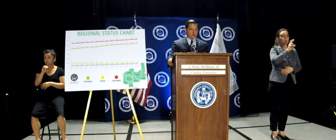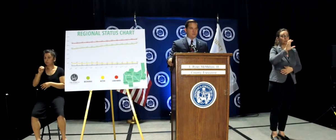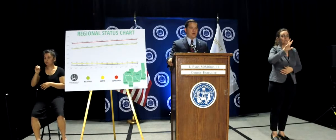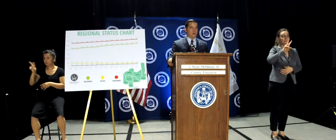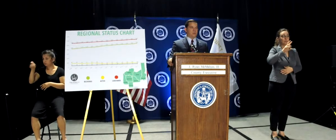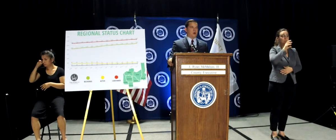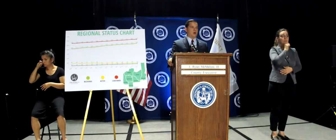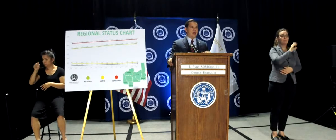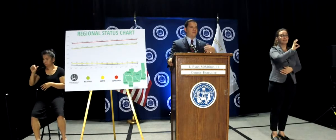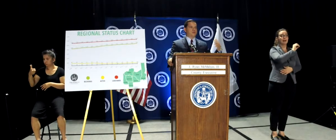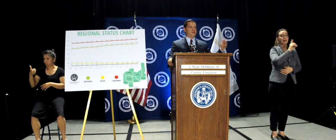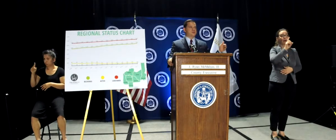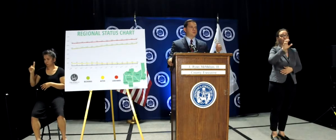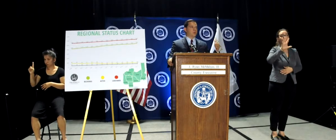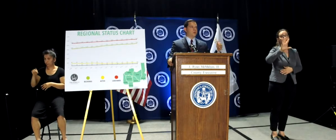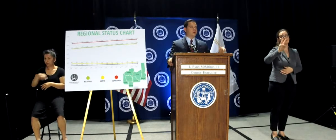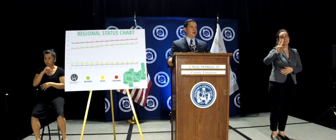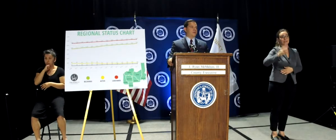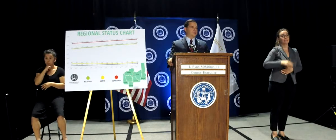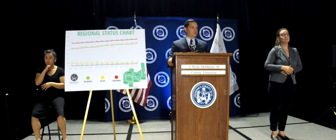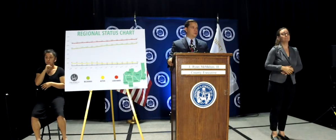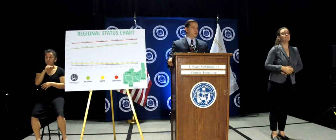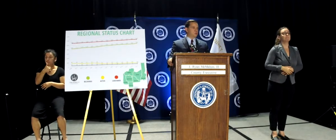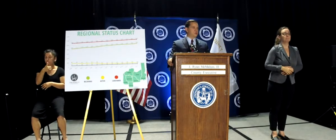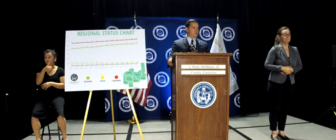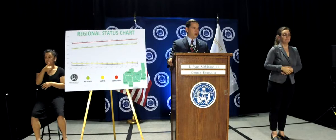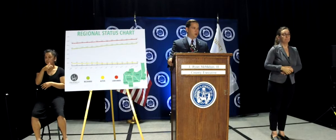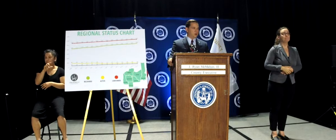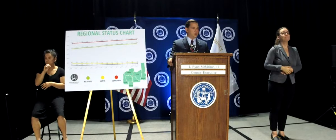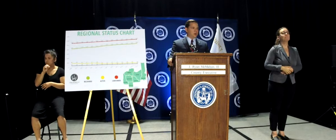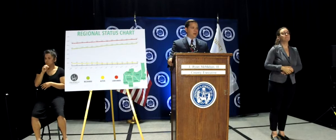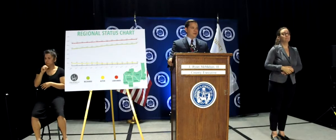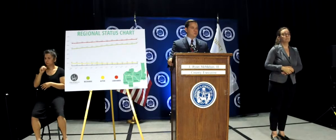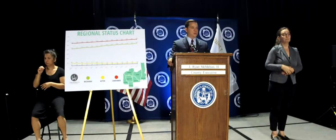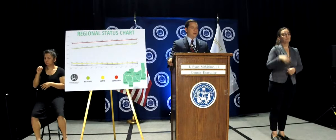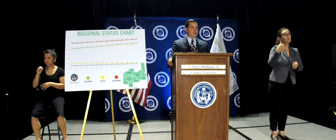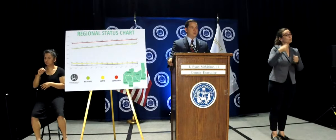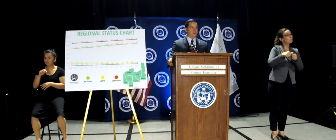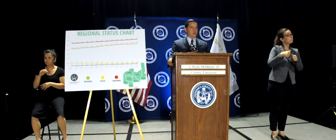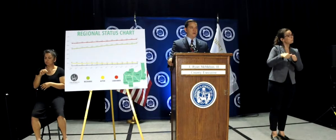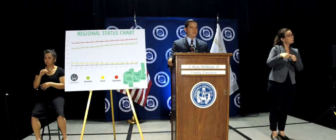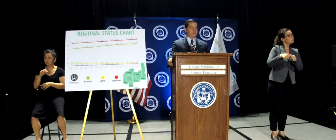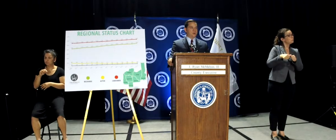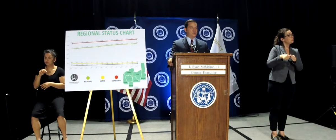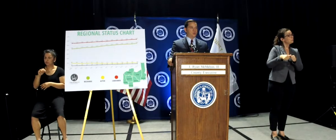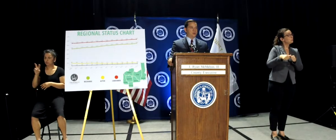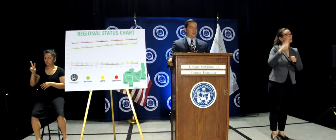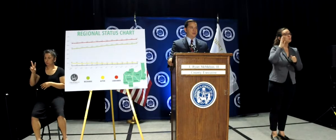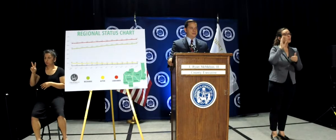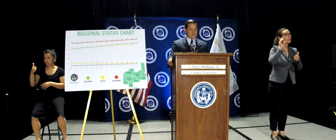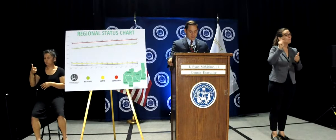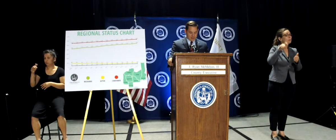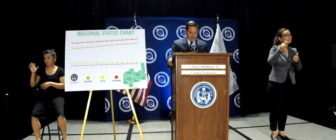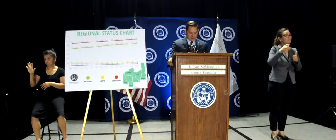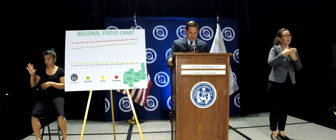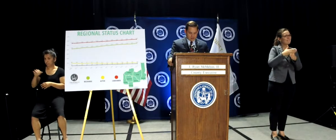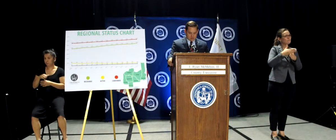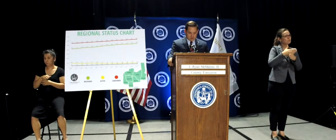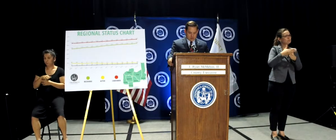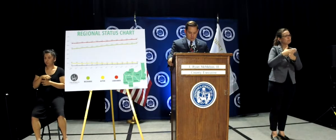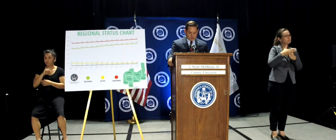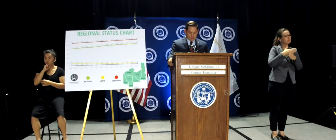We've talked about our averages, our weekly averages since restart. Last week, I think we were averaging about 28 cases a